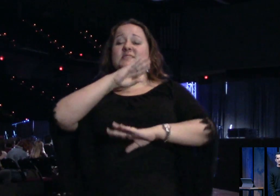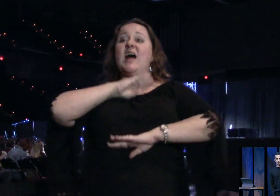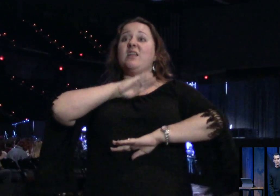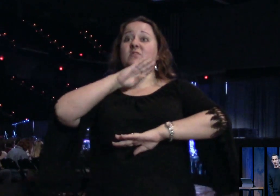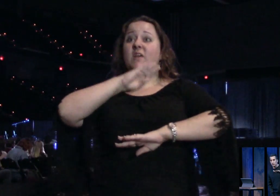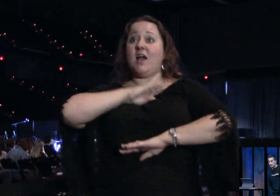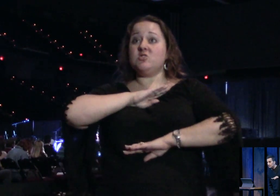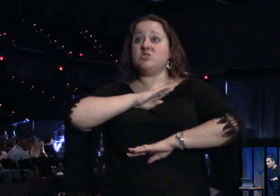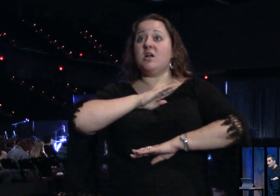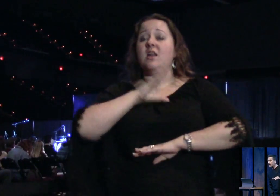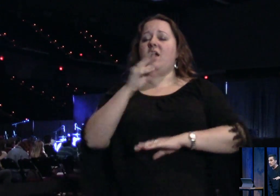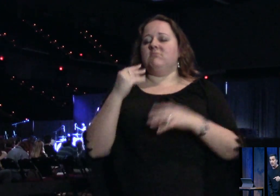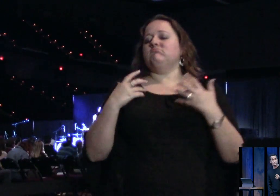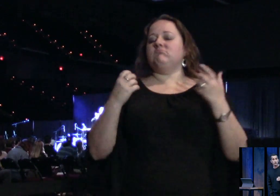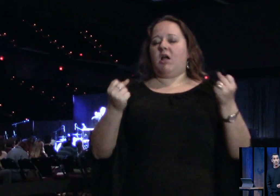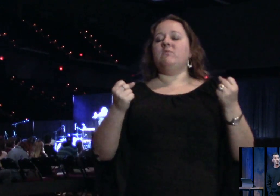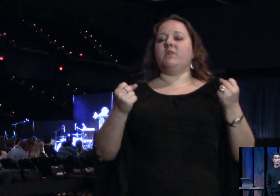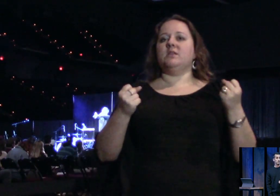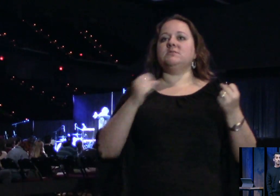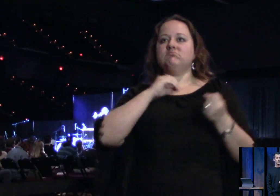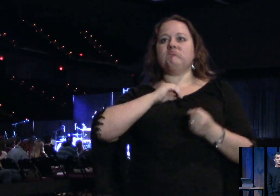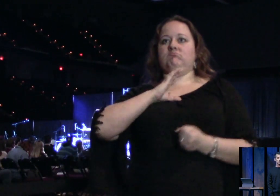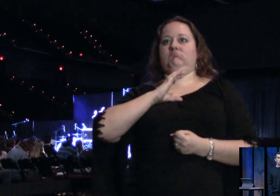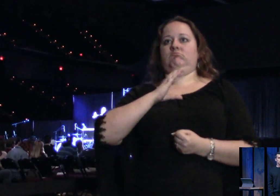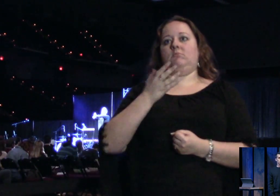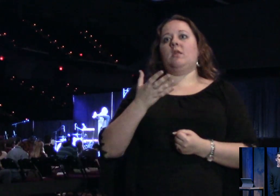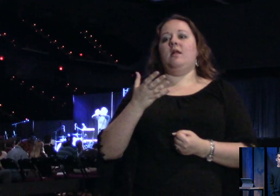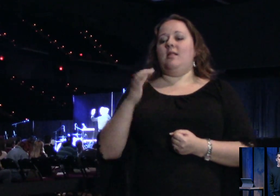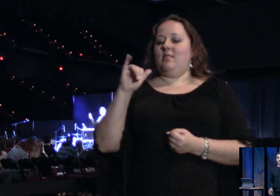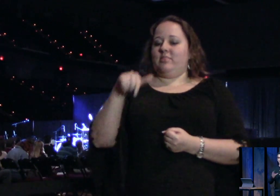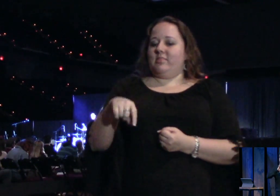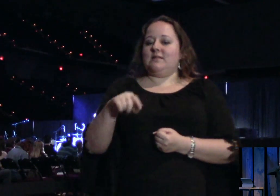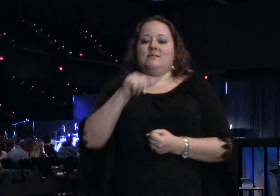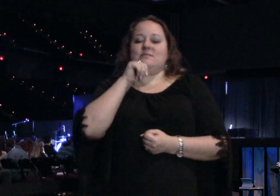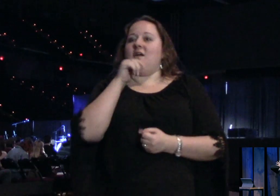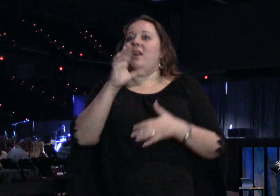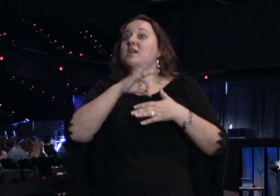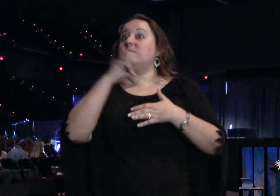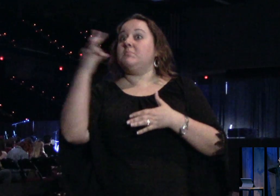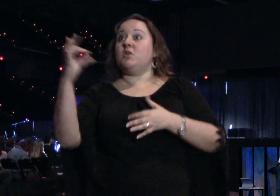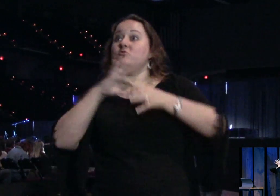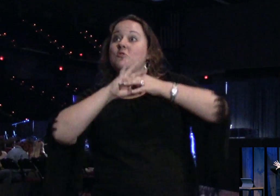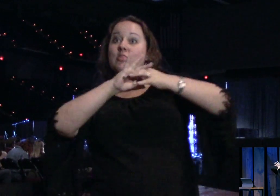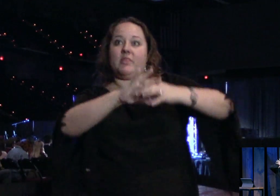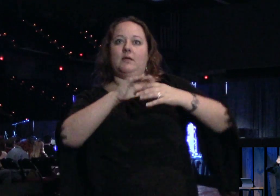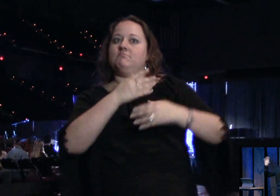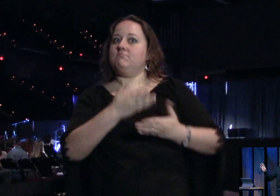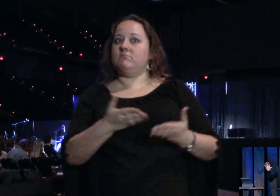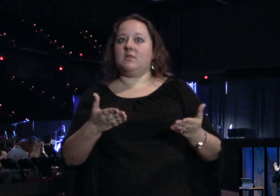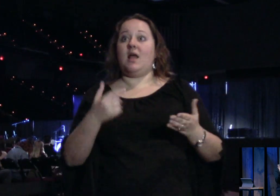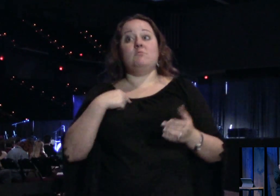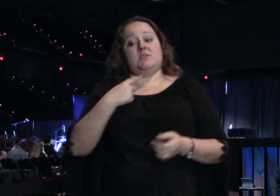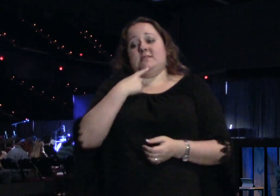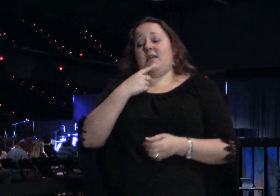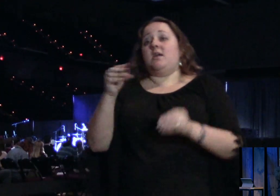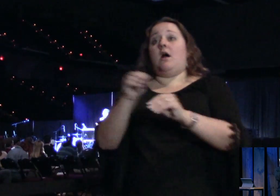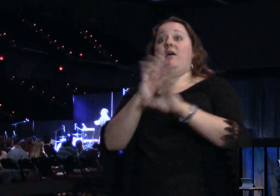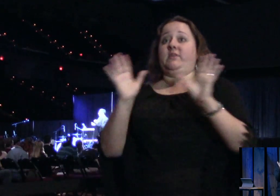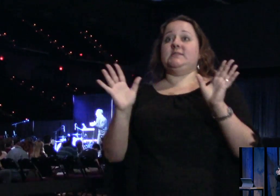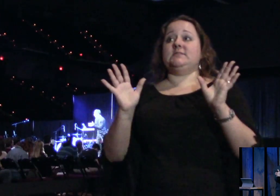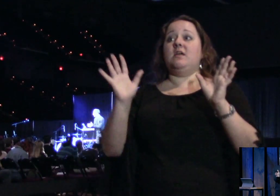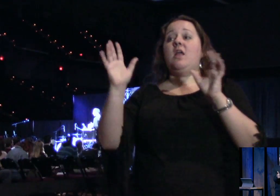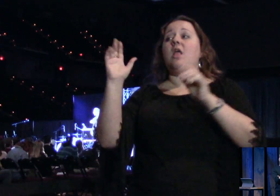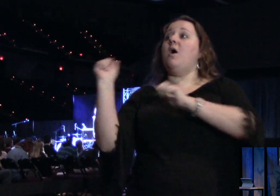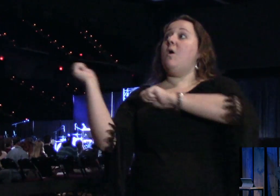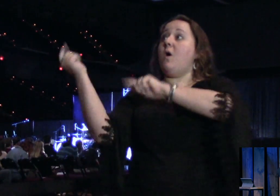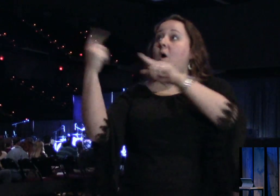is searching for satisfaction and fulfillment. This isn't a spiritual thing. I'm just